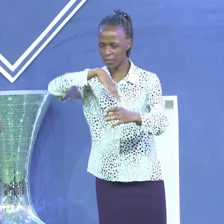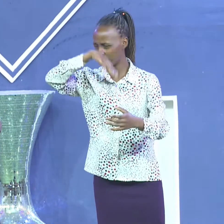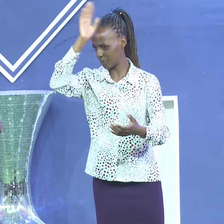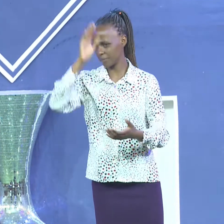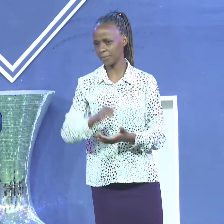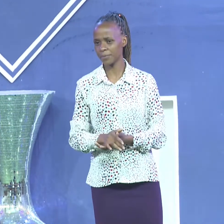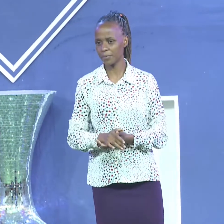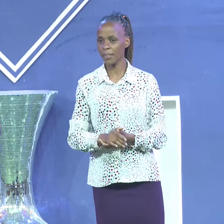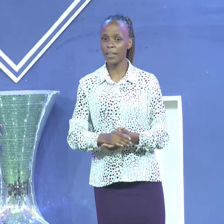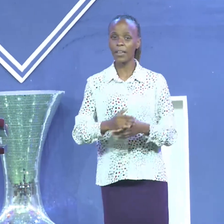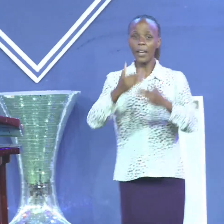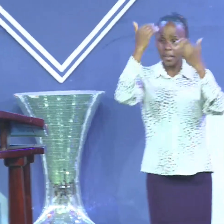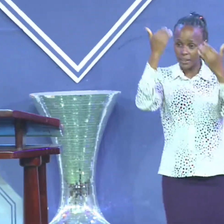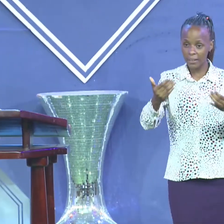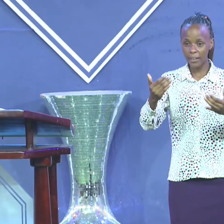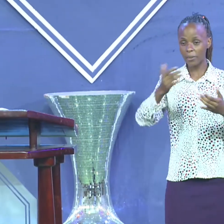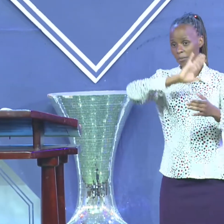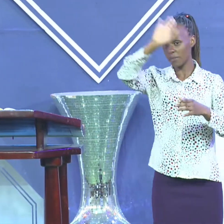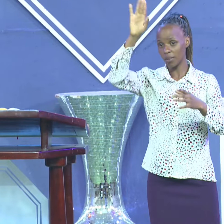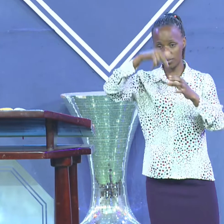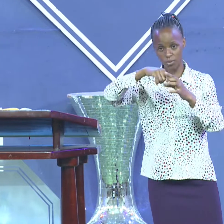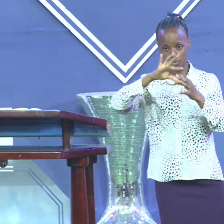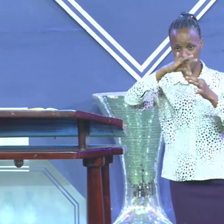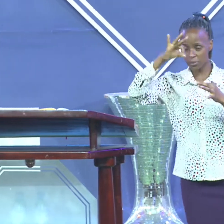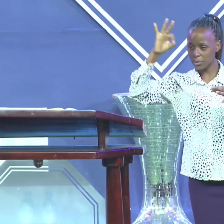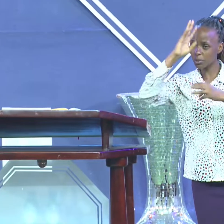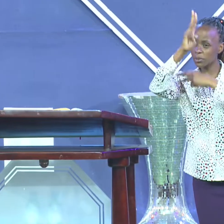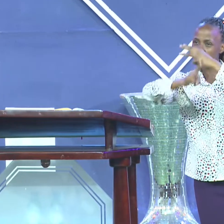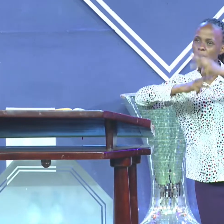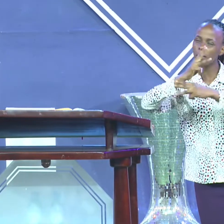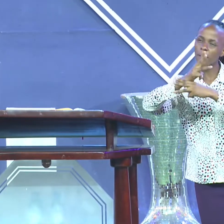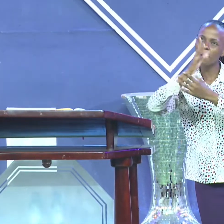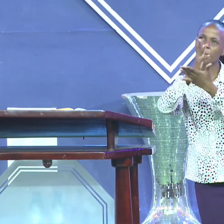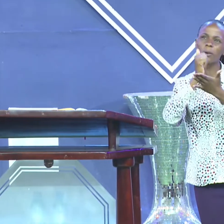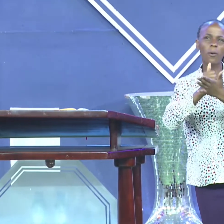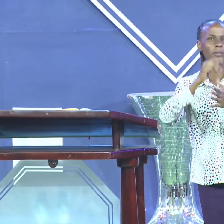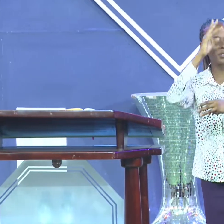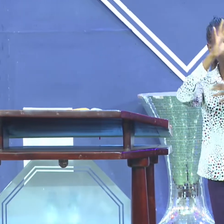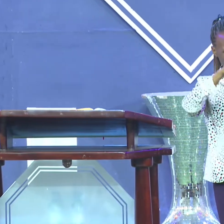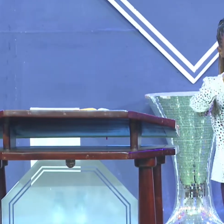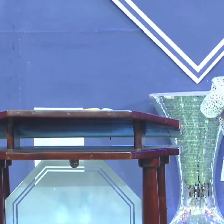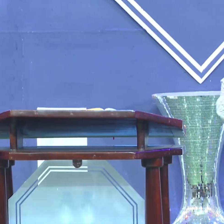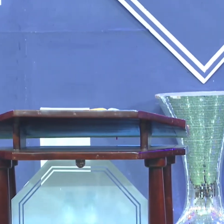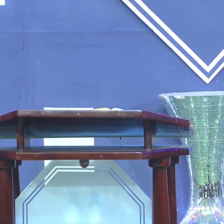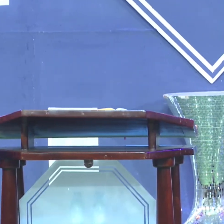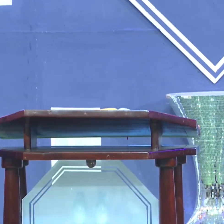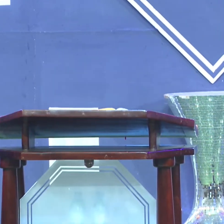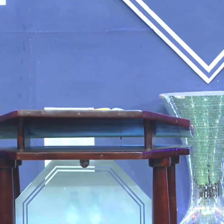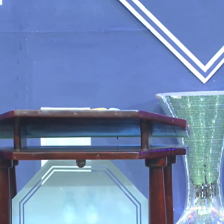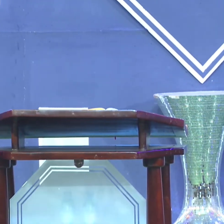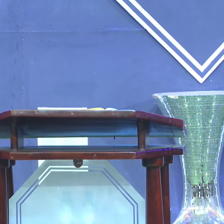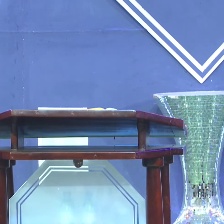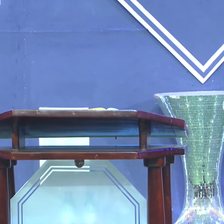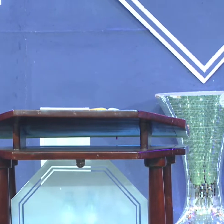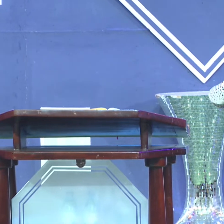very tough. And when we come back to the spiritual realm, if those in the physical are tough,